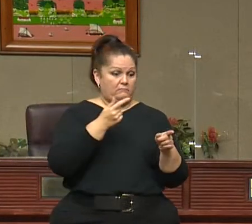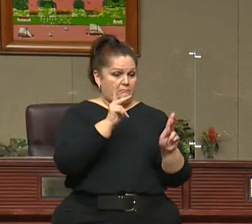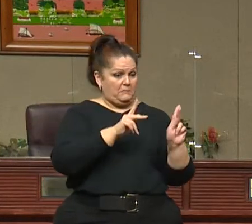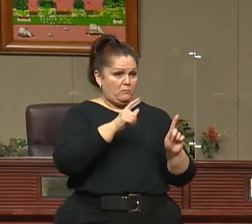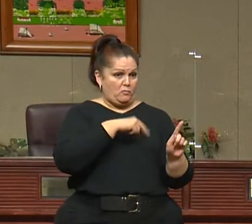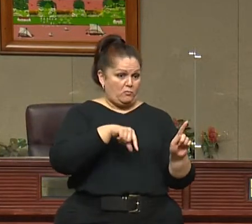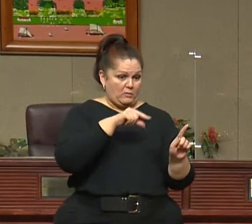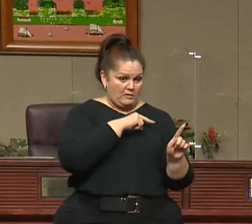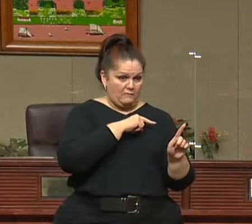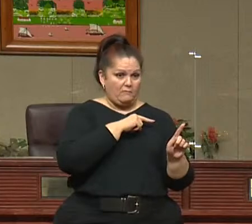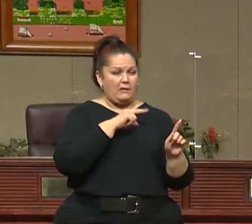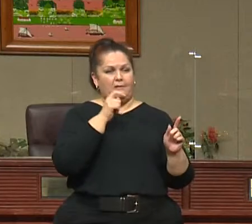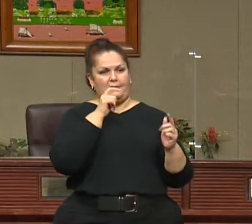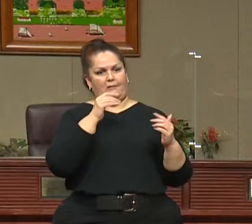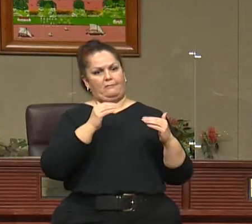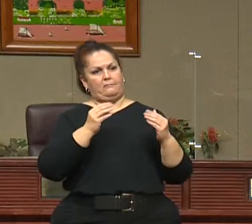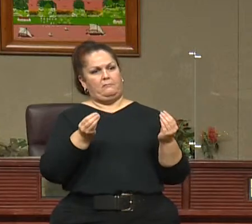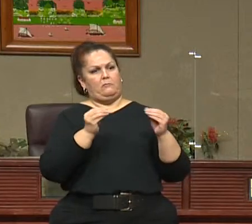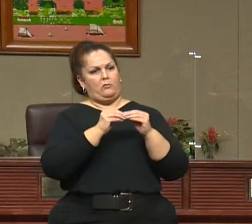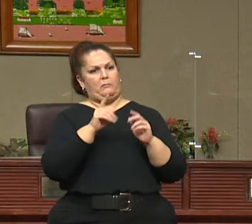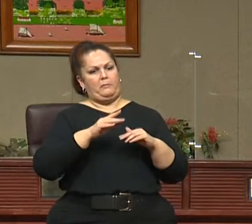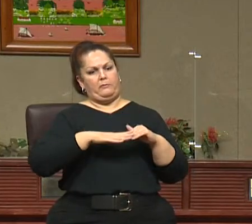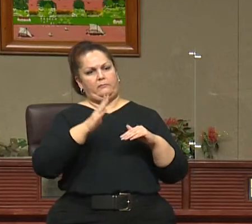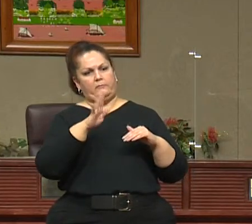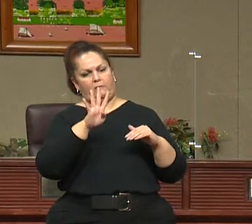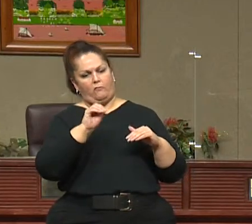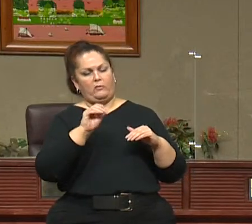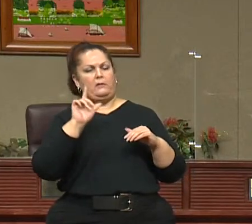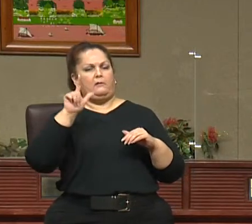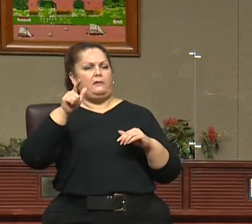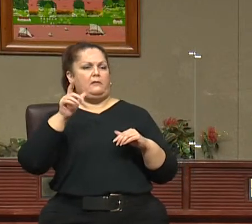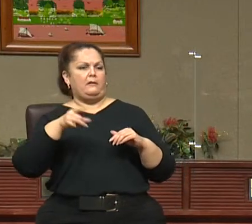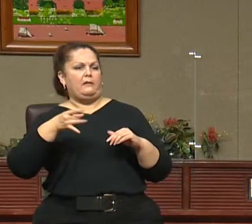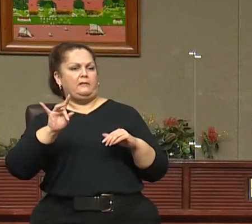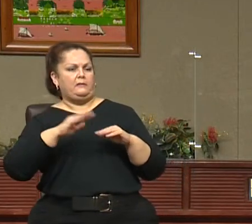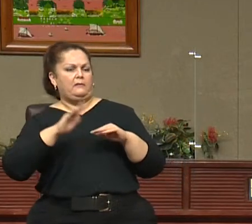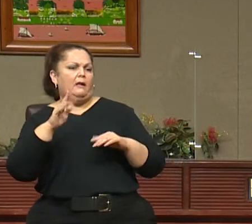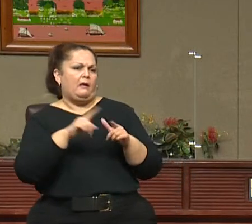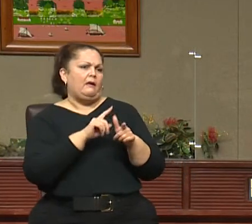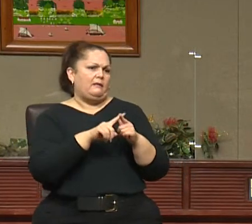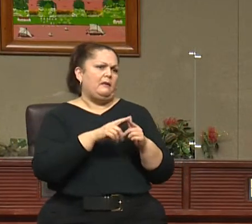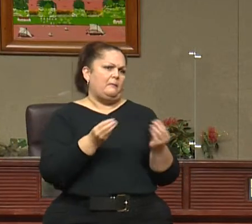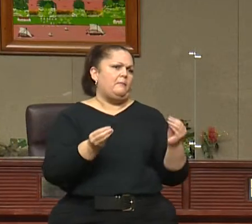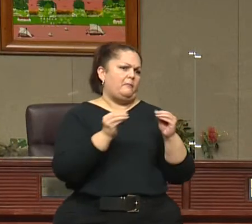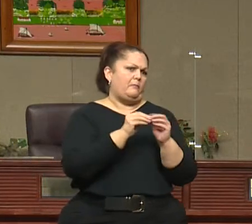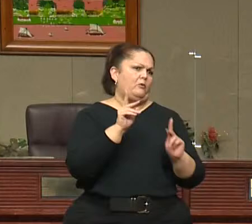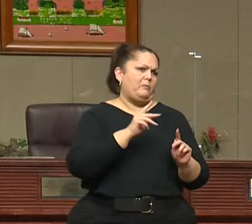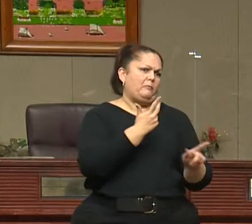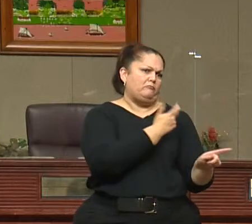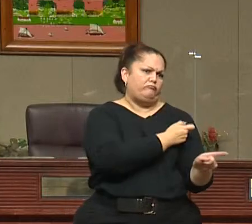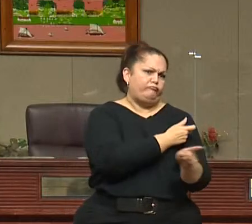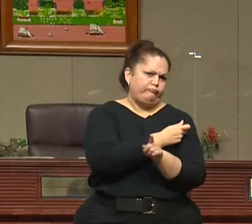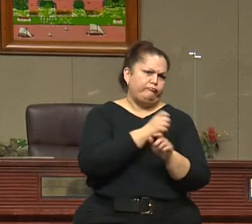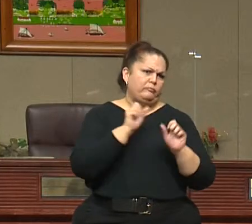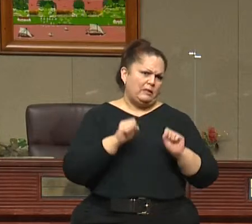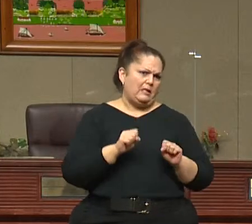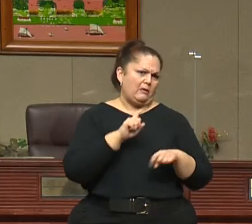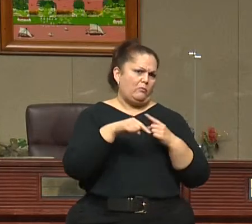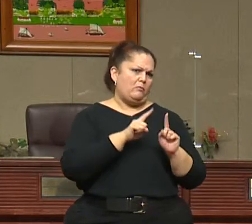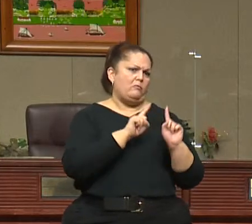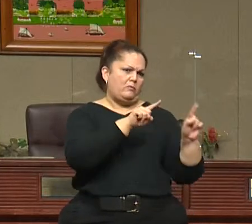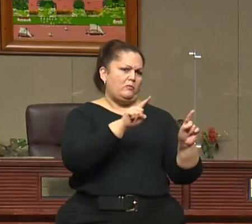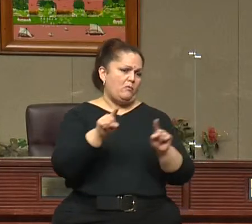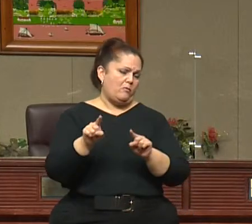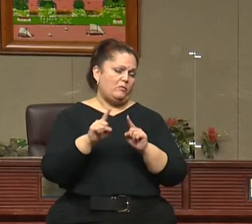is relaxed, then we would be able to vaccinate many more people when we're out in those